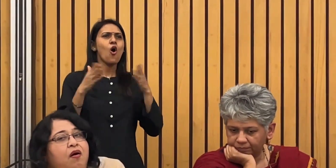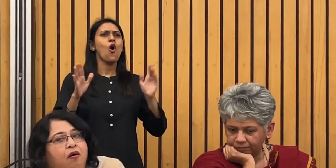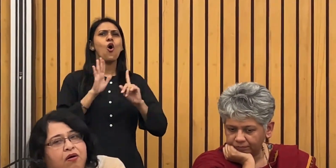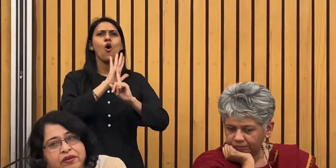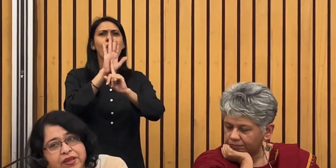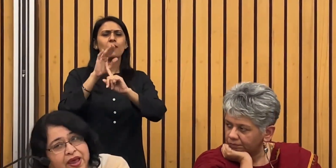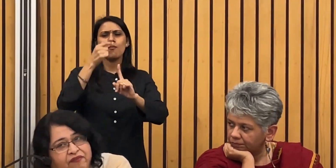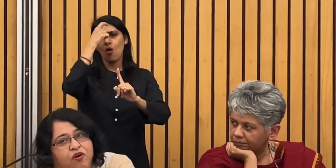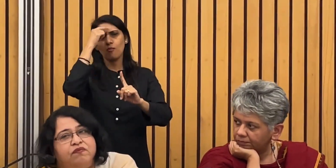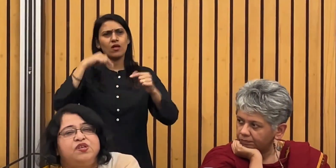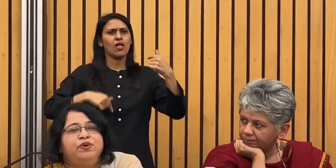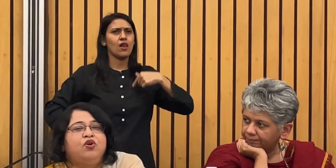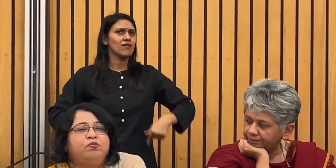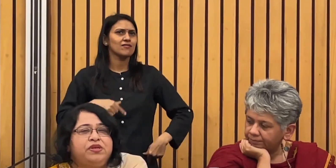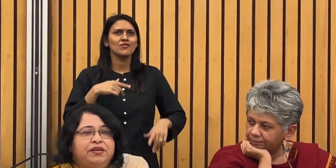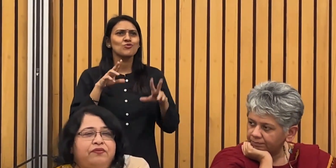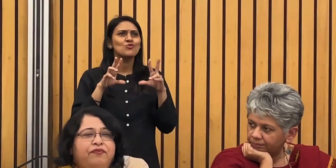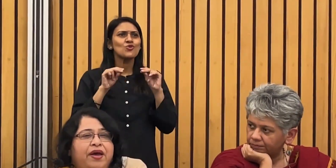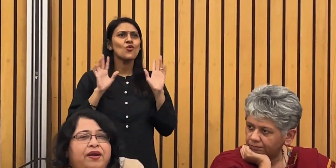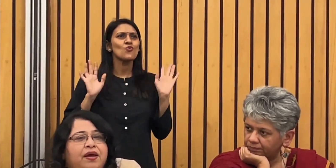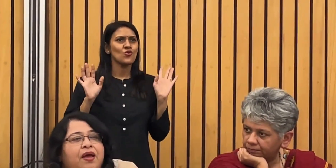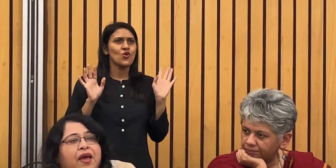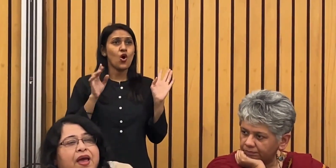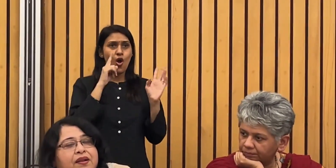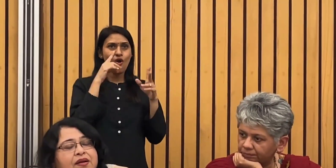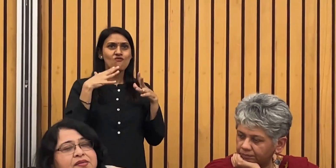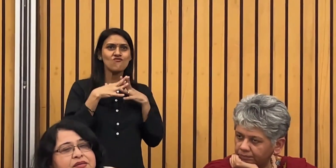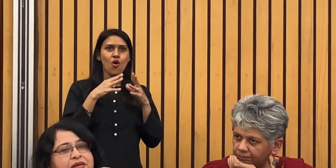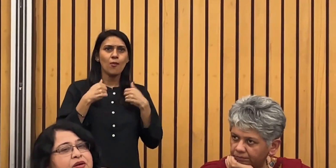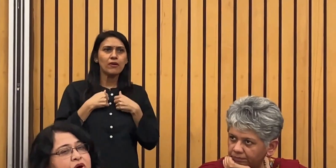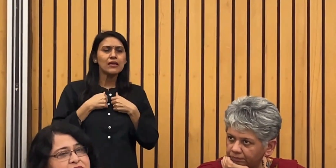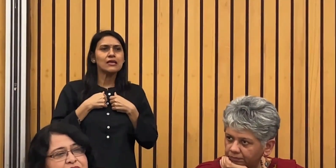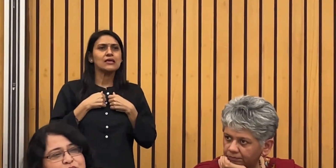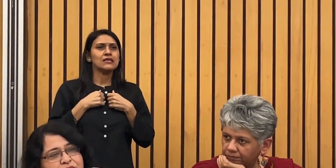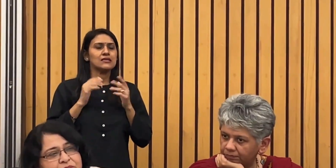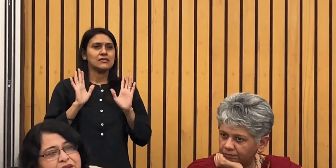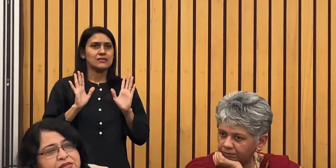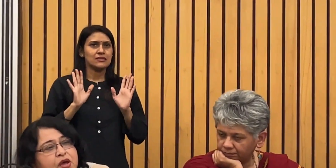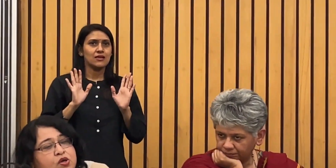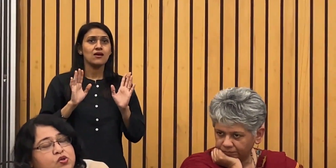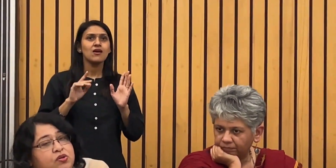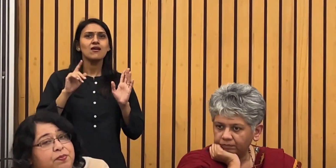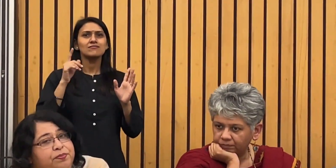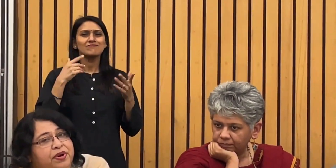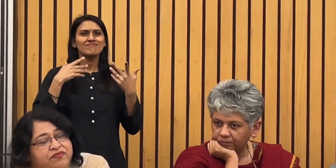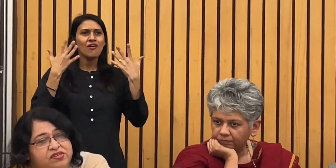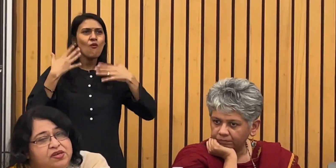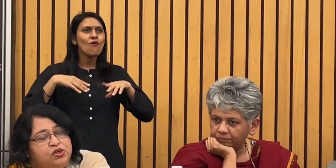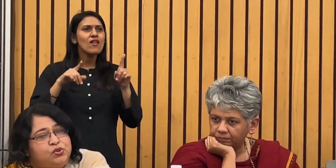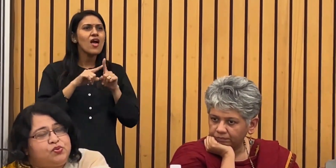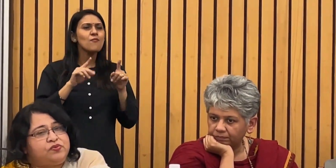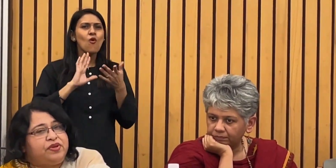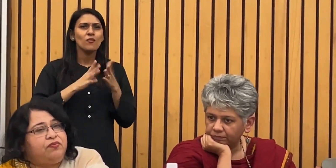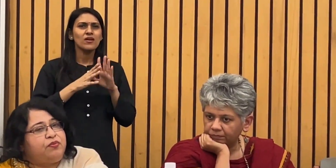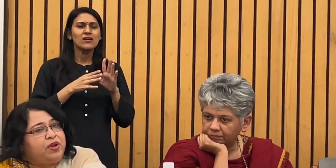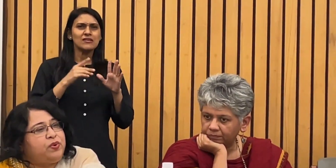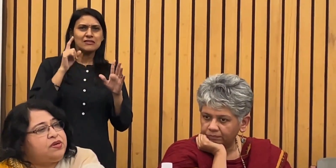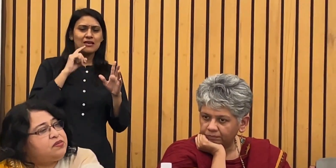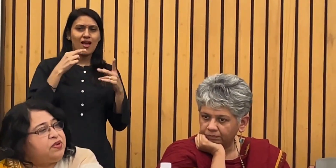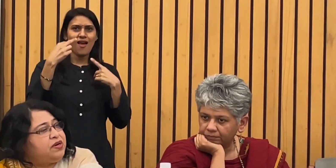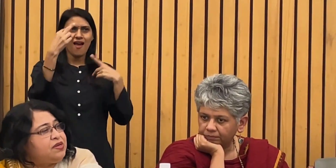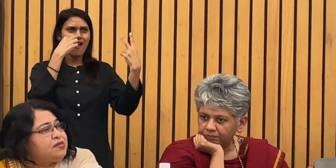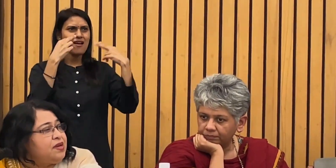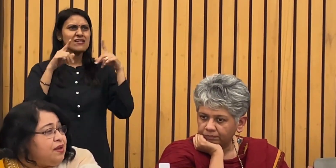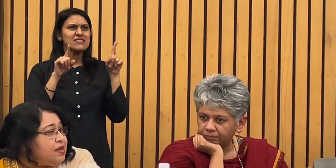are, or they have always been objectified and considered non-sexual beings. So the privacy issues with women